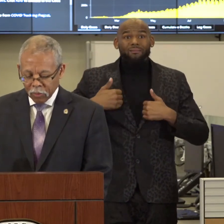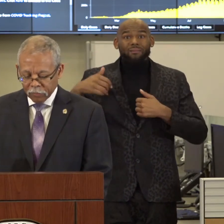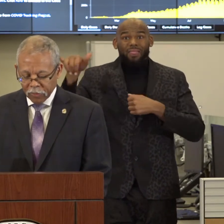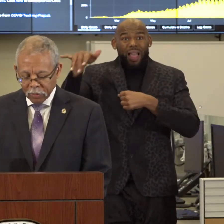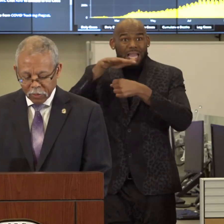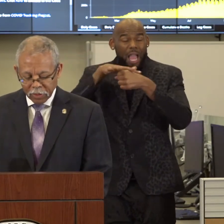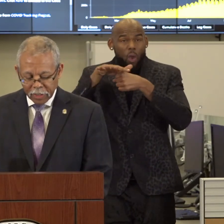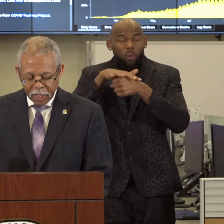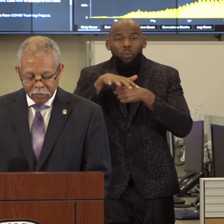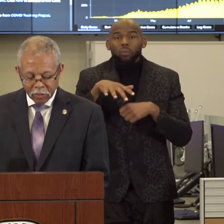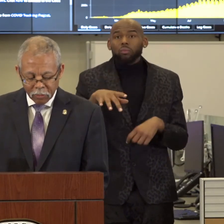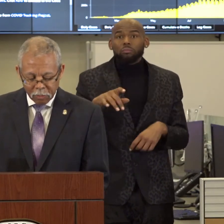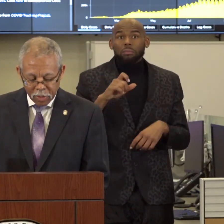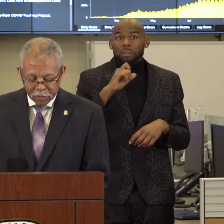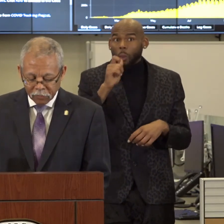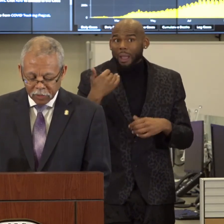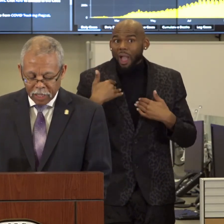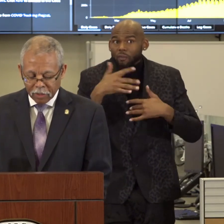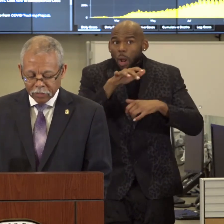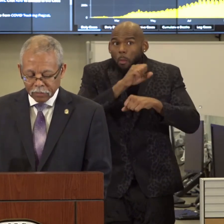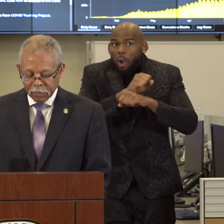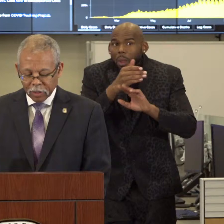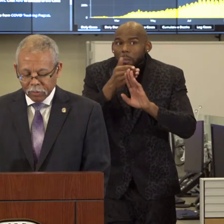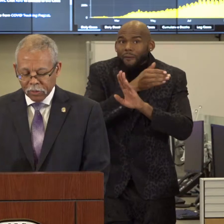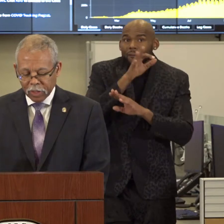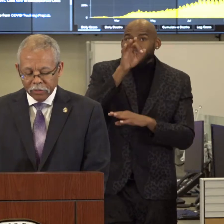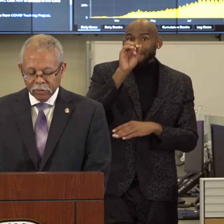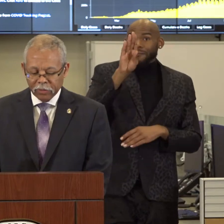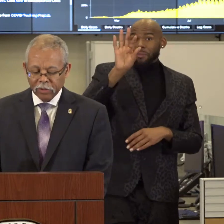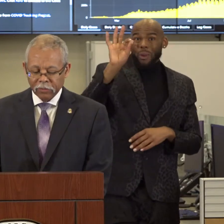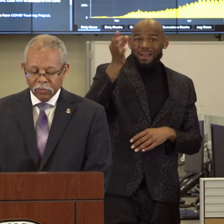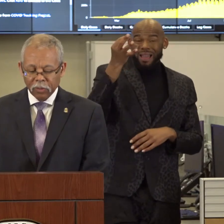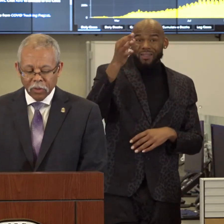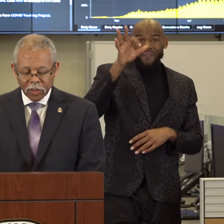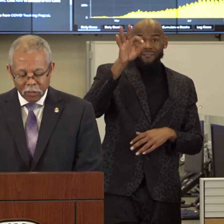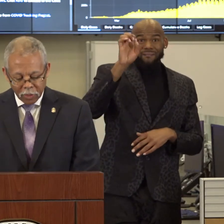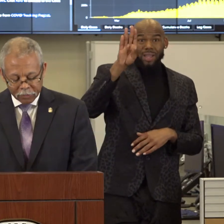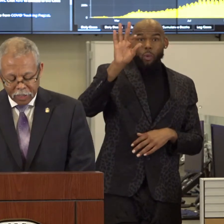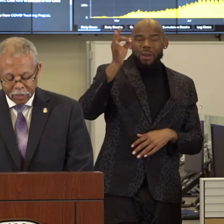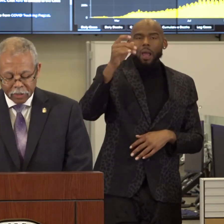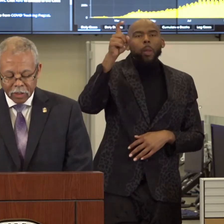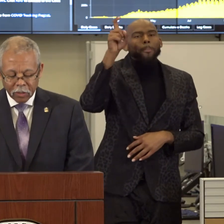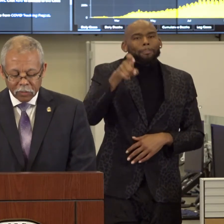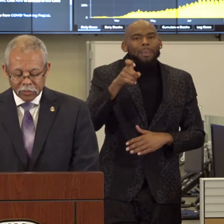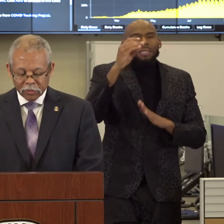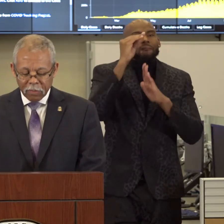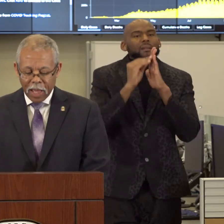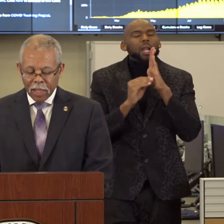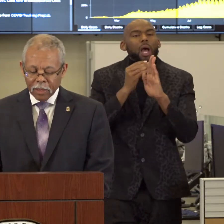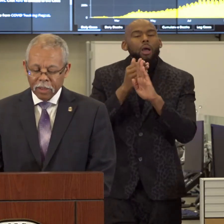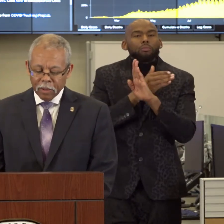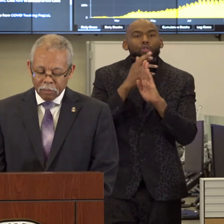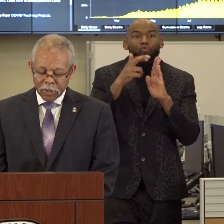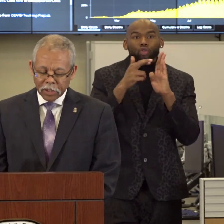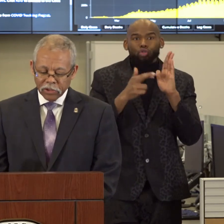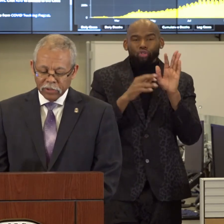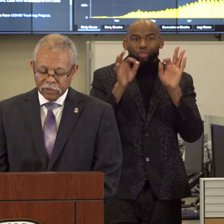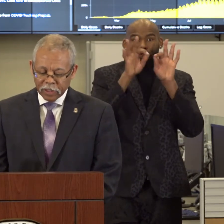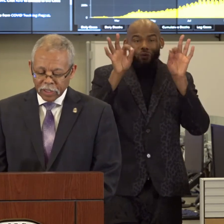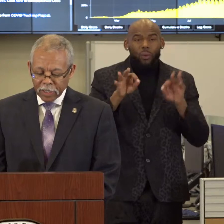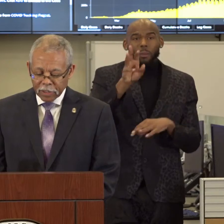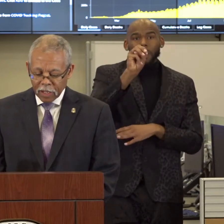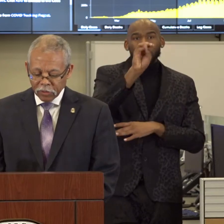appointment before February 9th, you must fill out and submit a pre-registration form on our website, which is